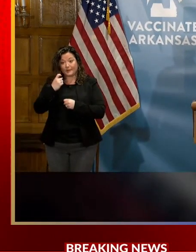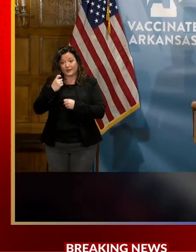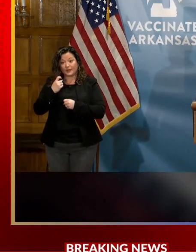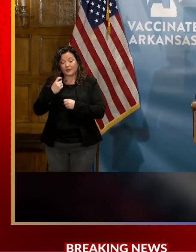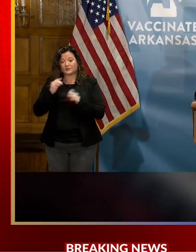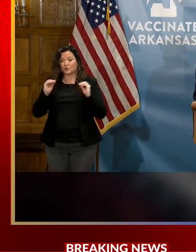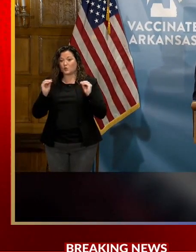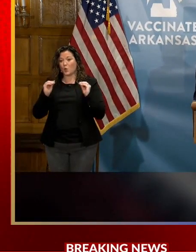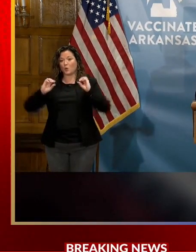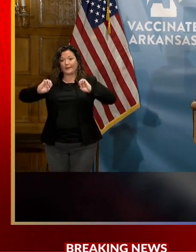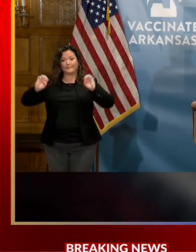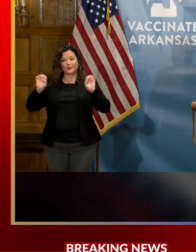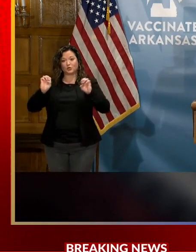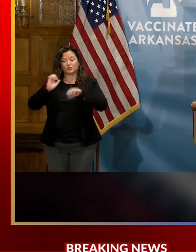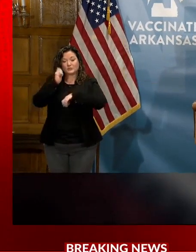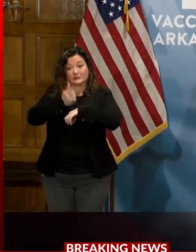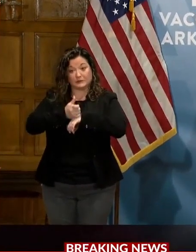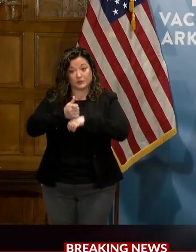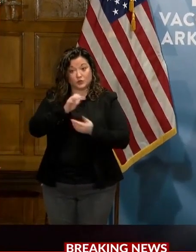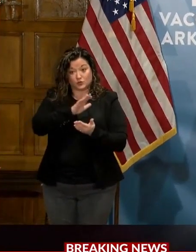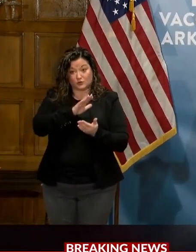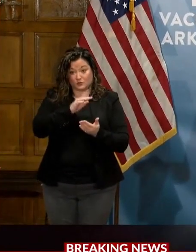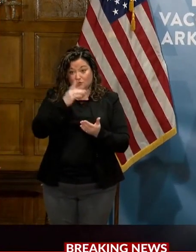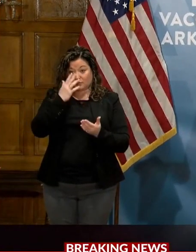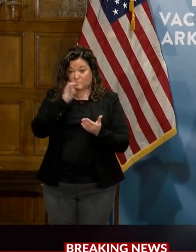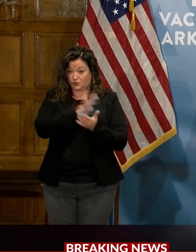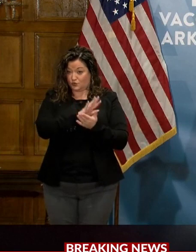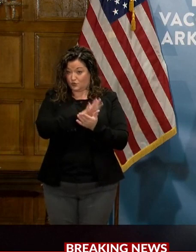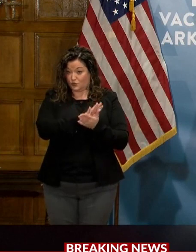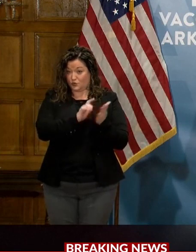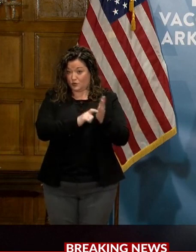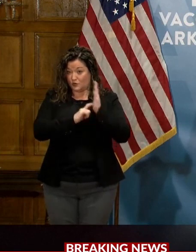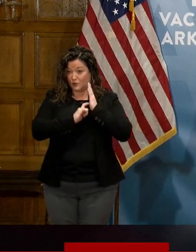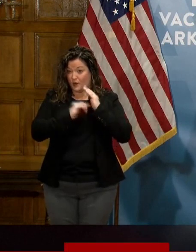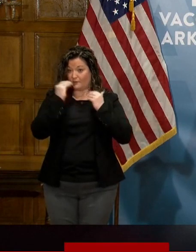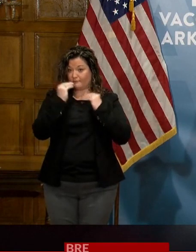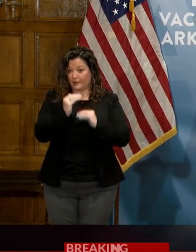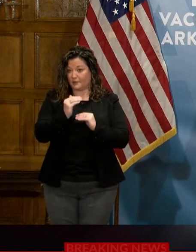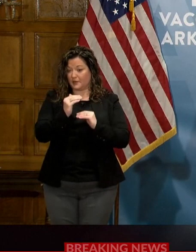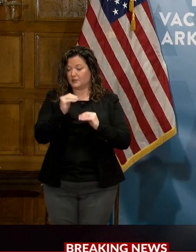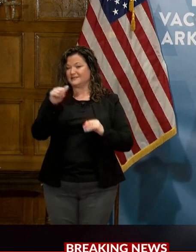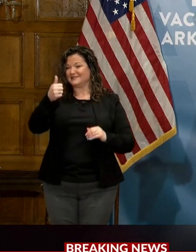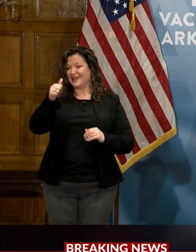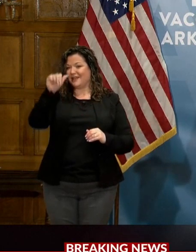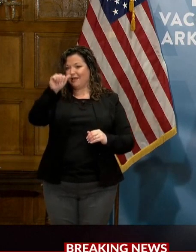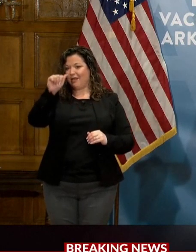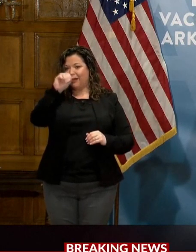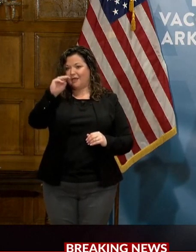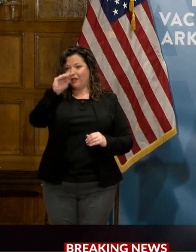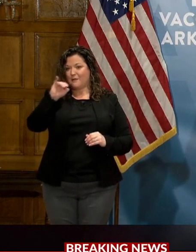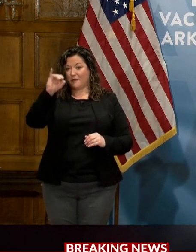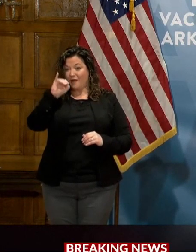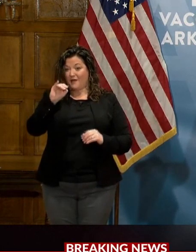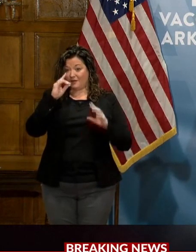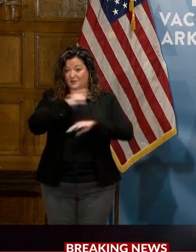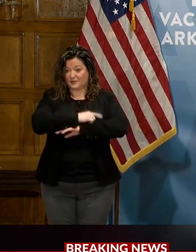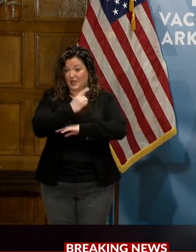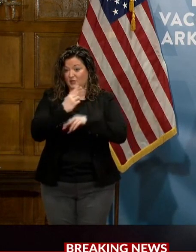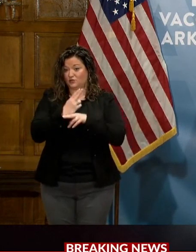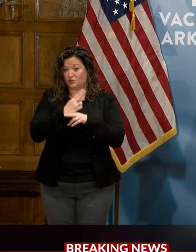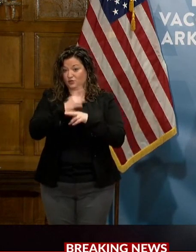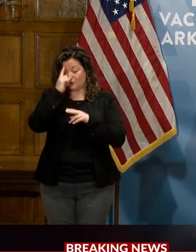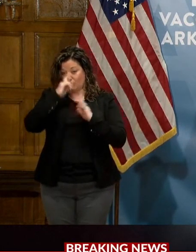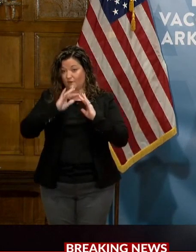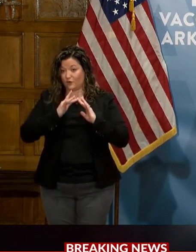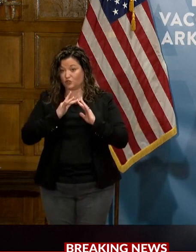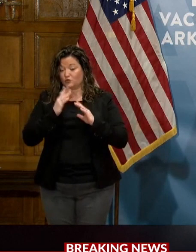place, the schools are limited to 10 AMI days that they can use for virtual instruction. Do you